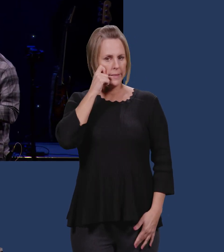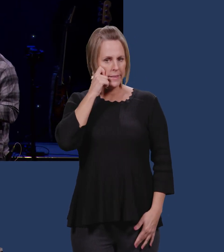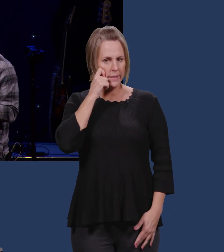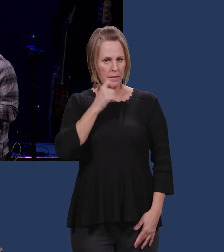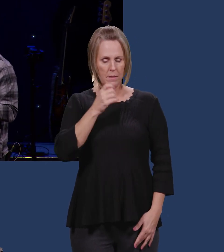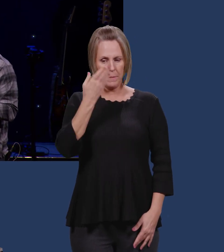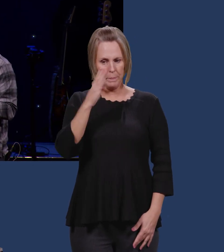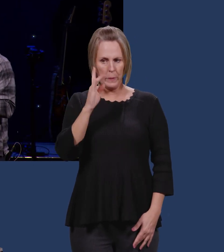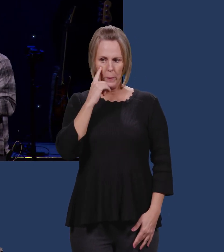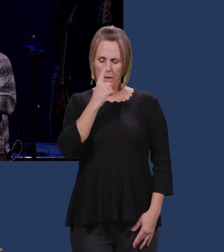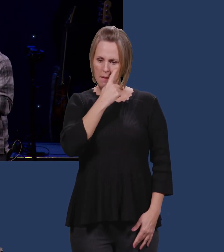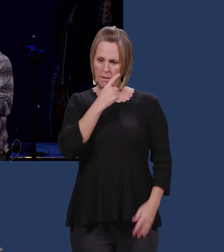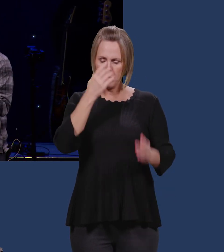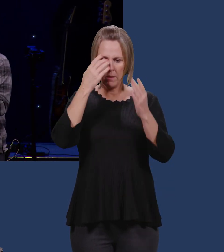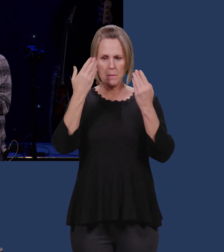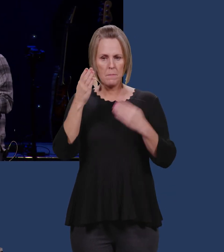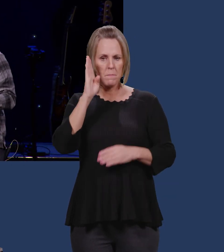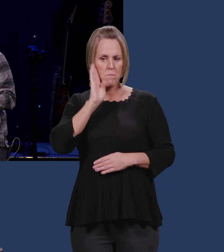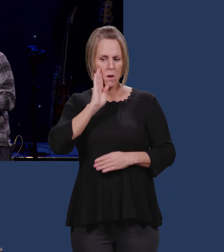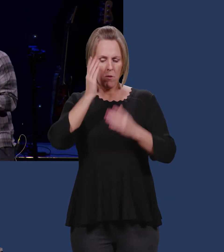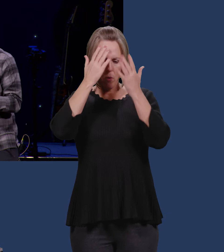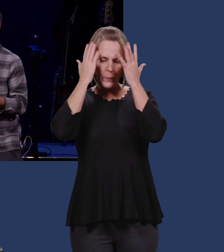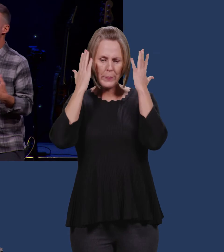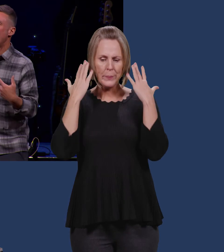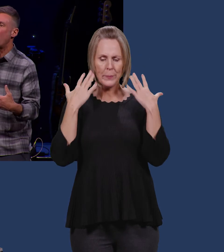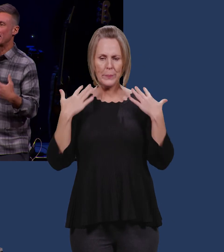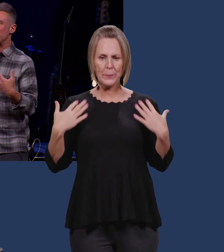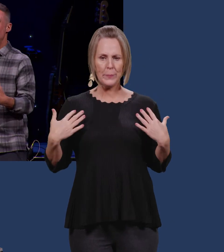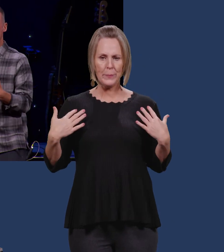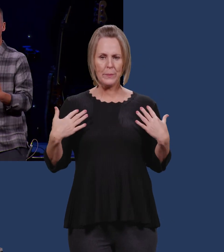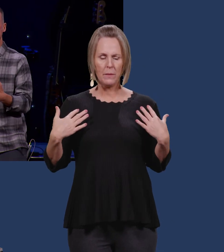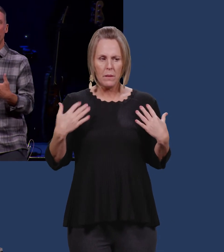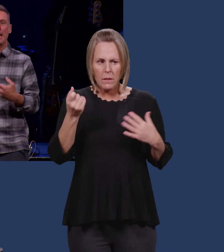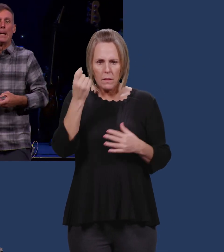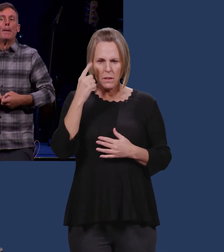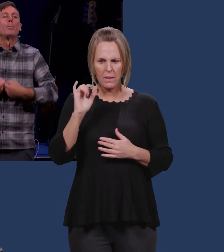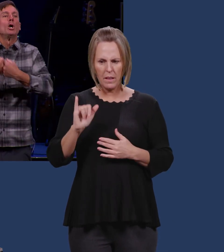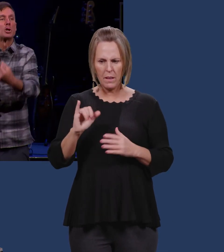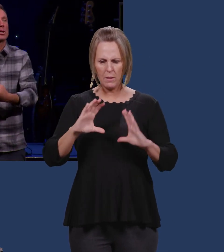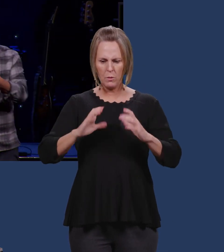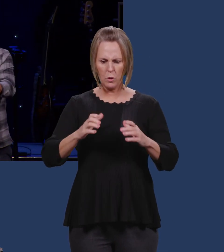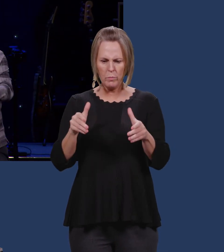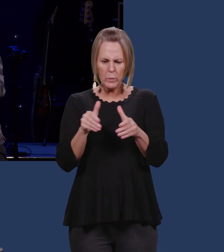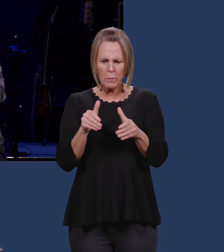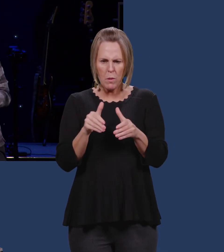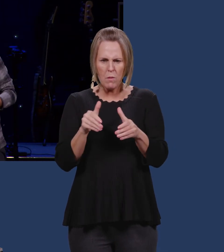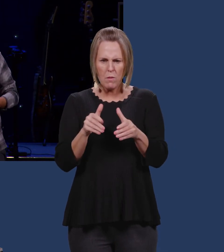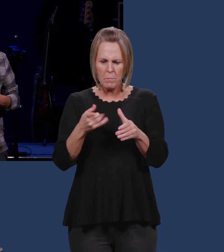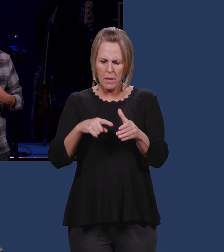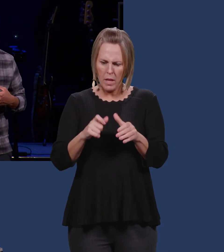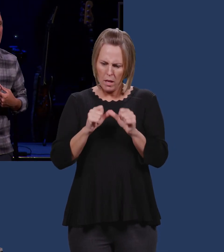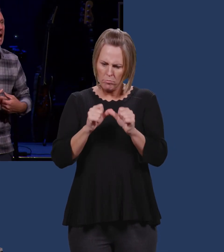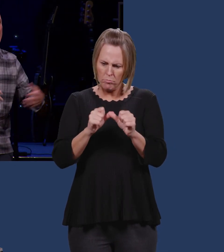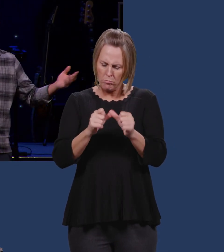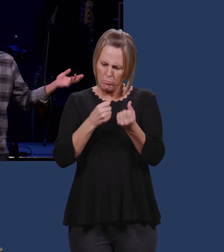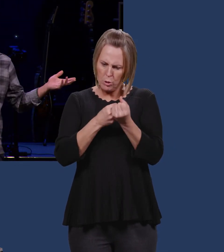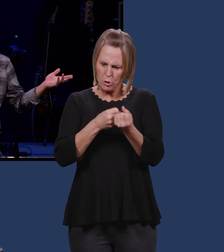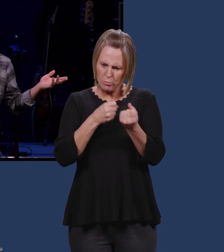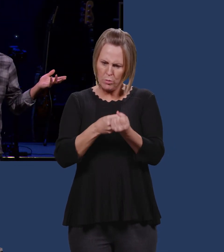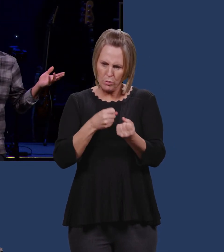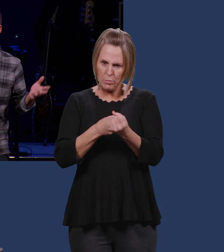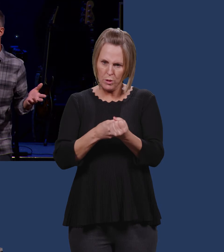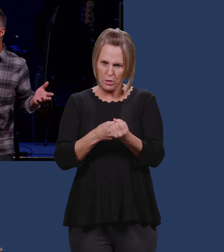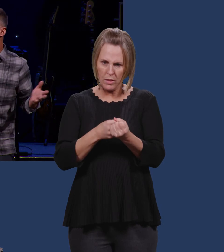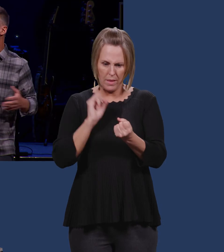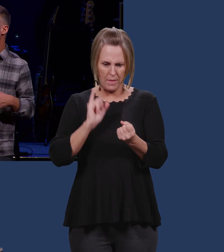brown hair. And the Mormons, although they were a small and embattled group, they pushed that vision of Jesus everywhere